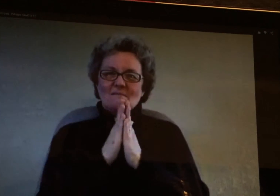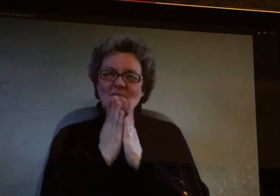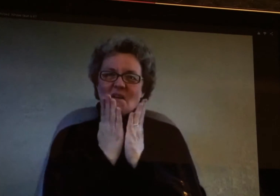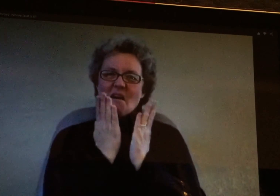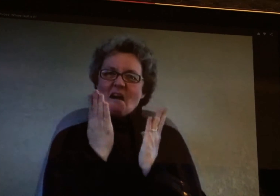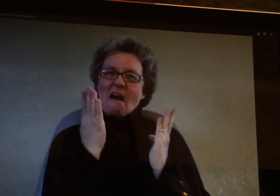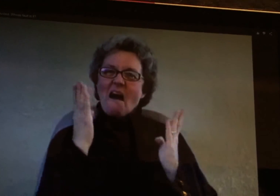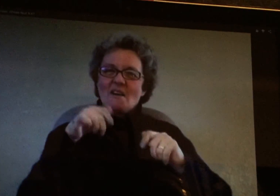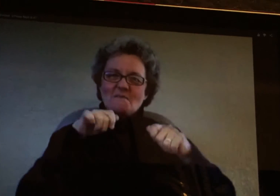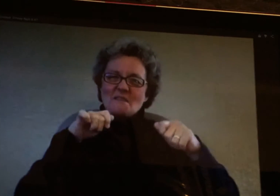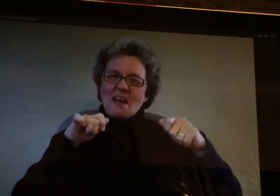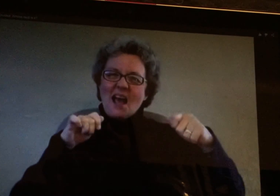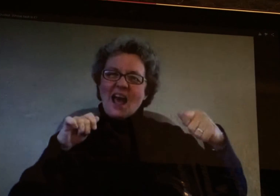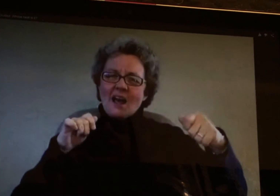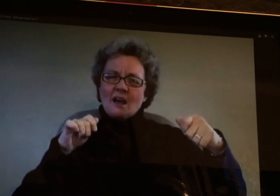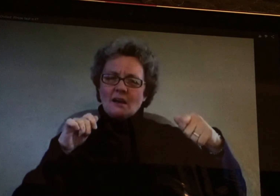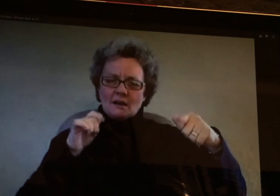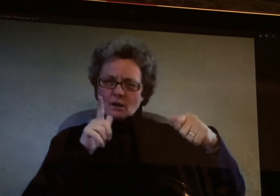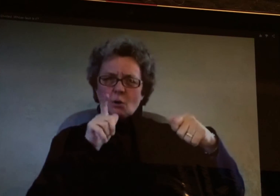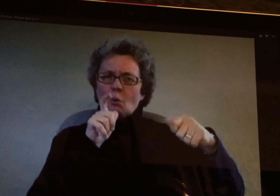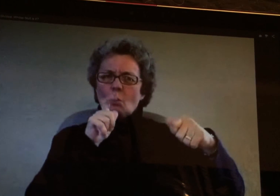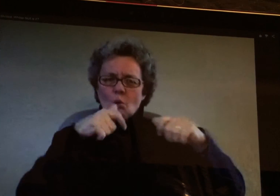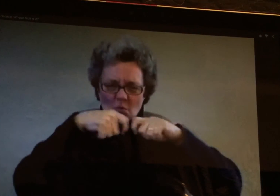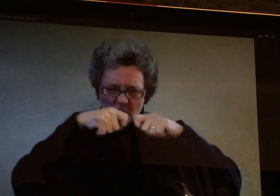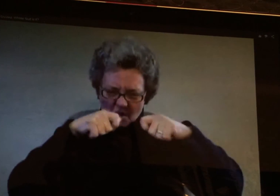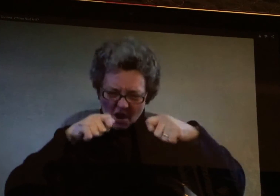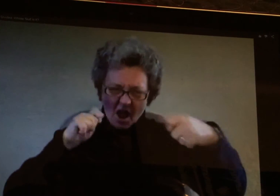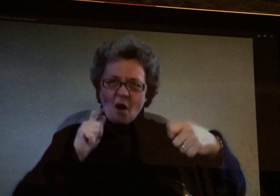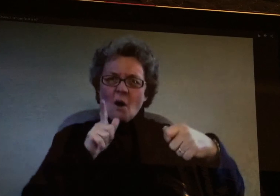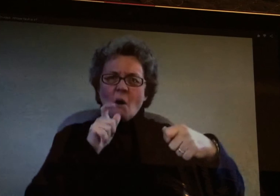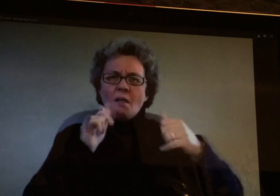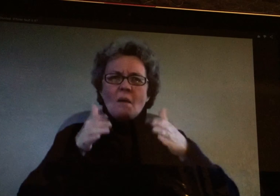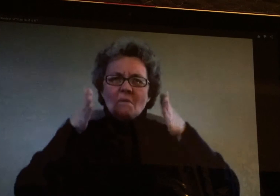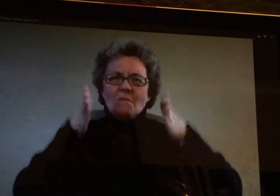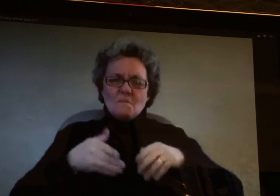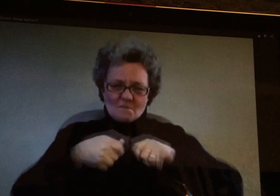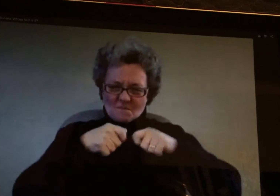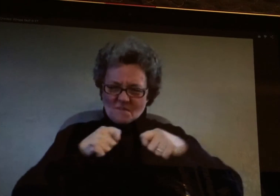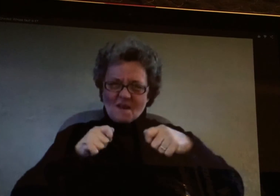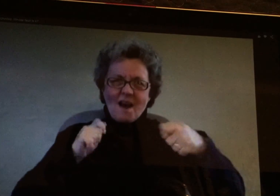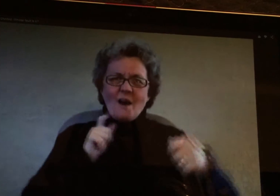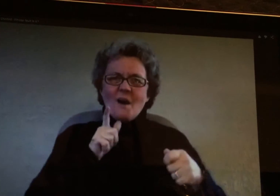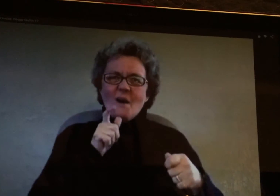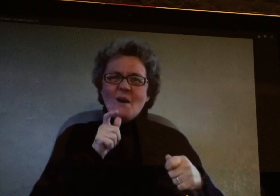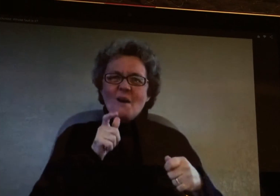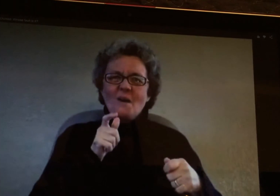this divide, this segregation between students. But who is dividing us?